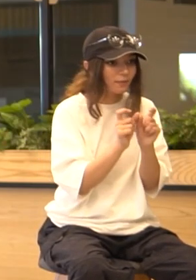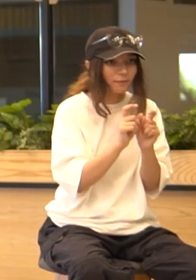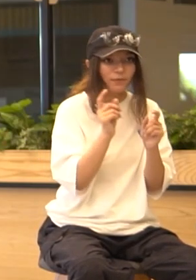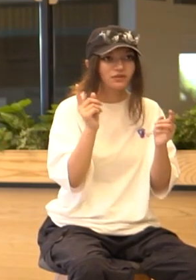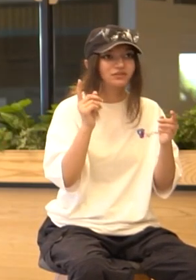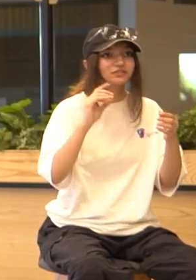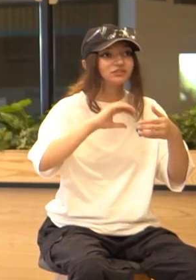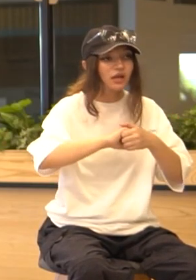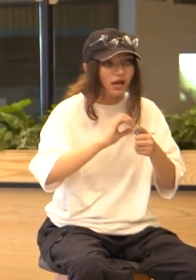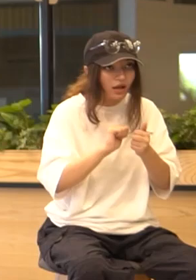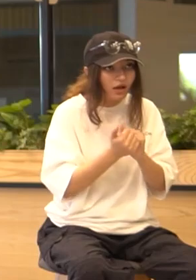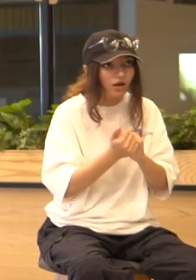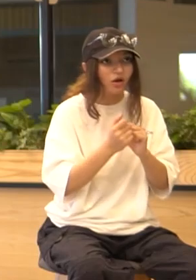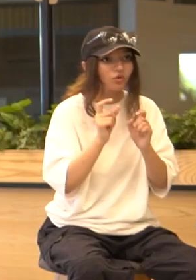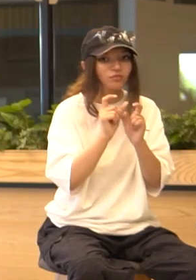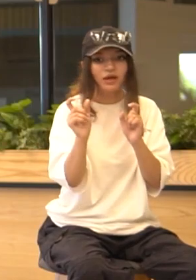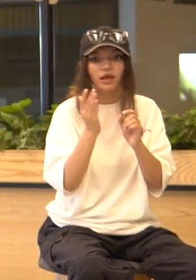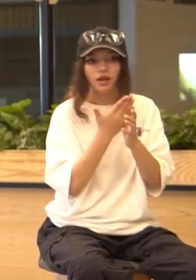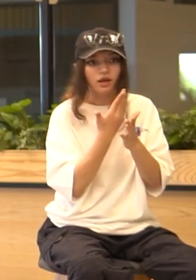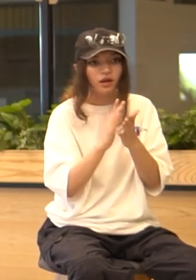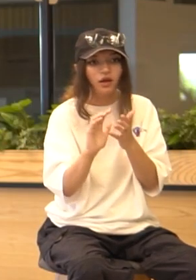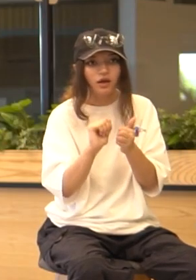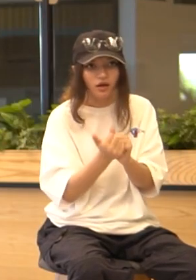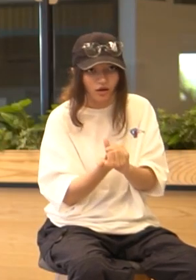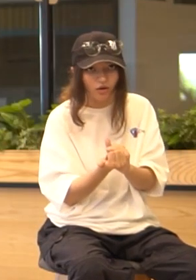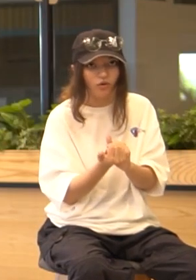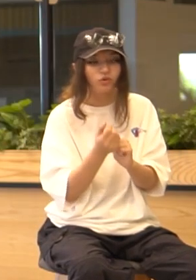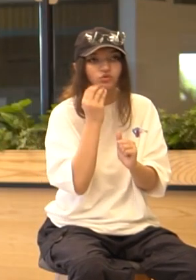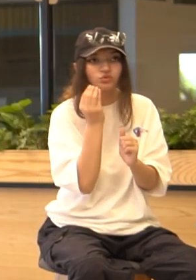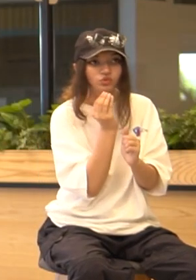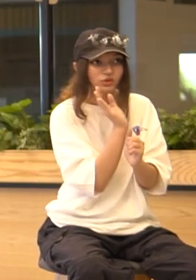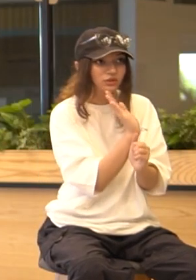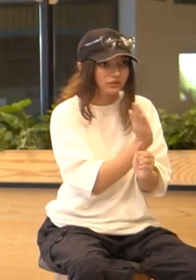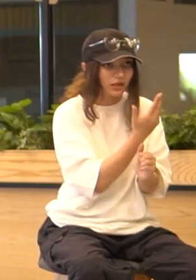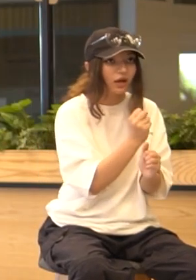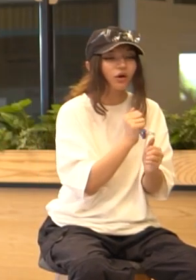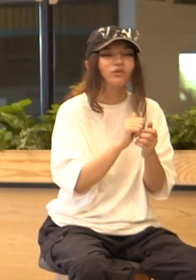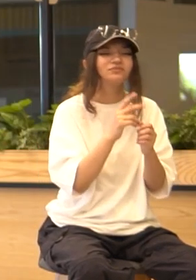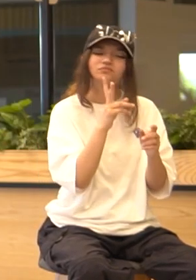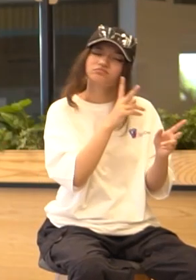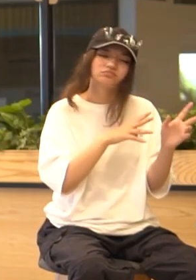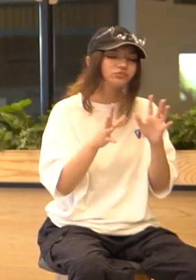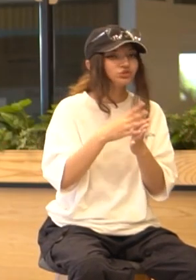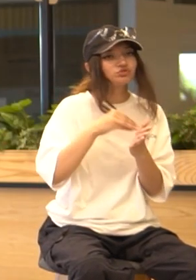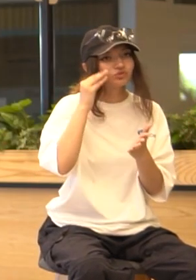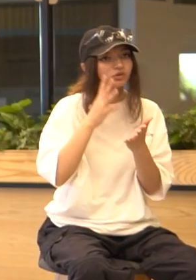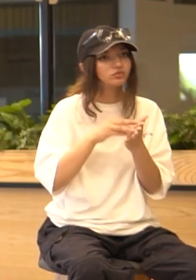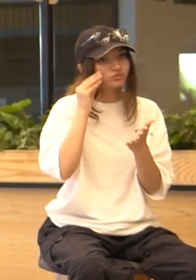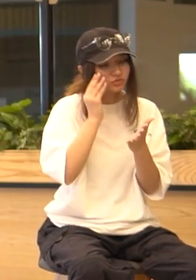patterns that I need to take? The patterns that I need to make, and then the patterns that I need to break, right?